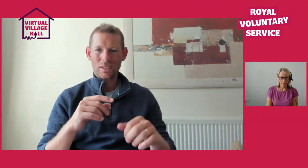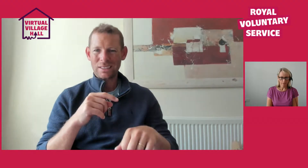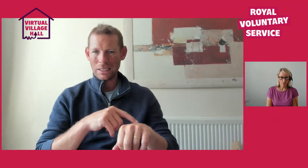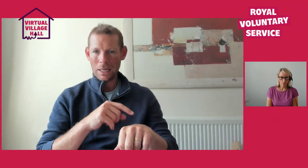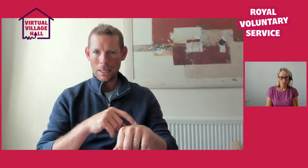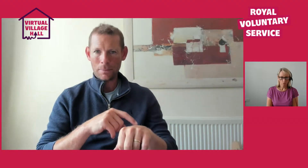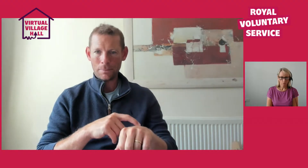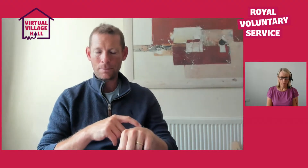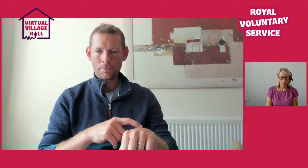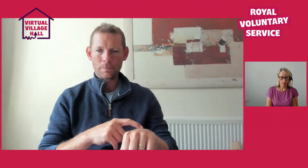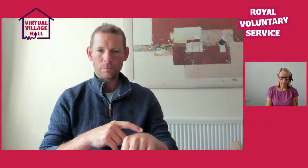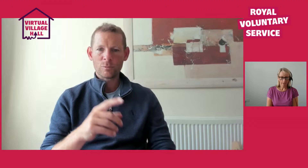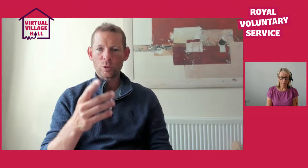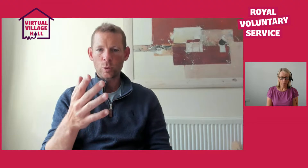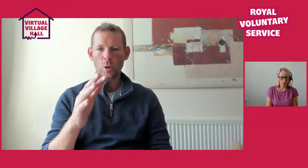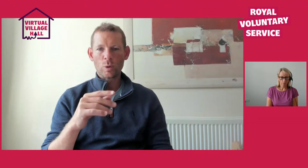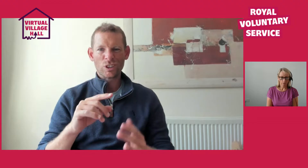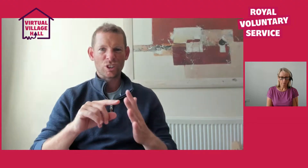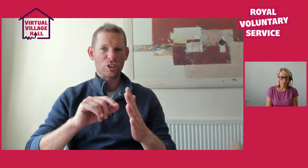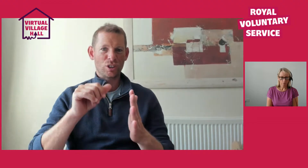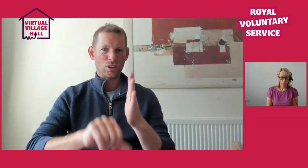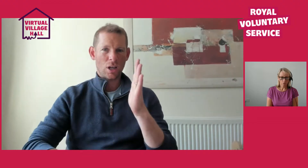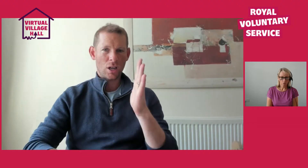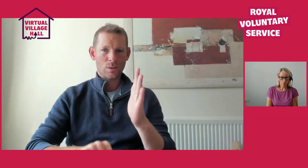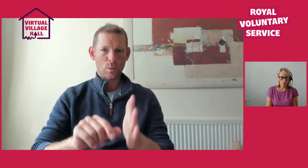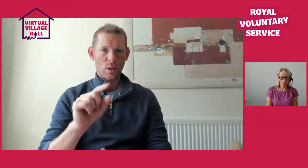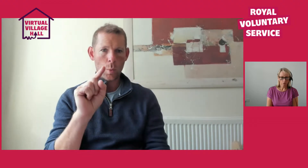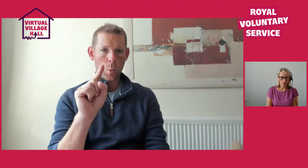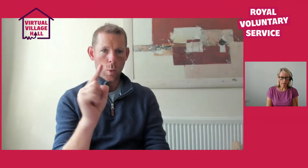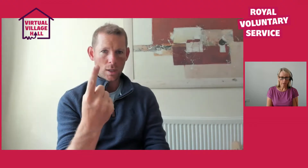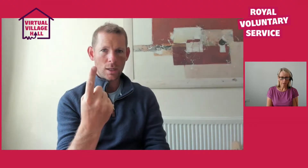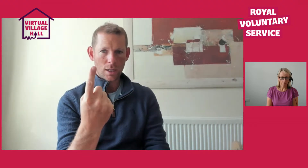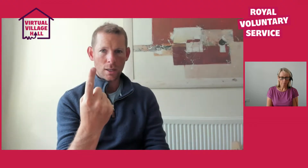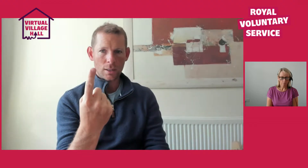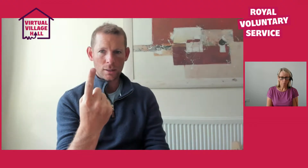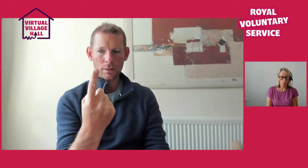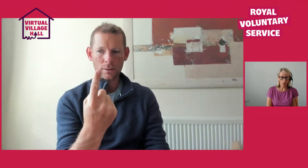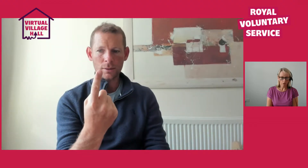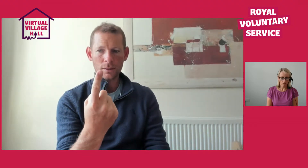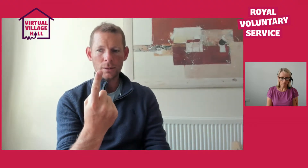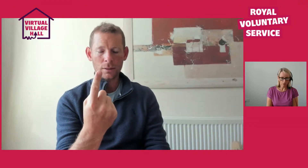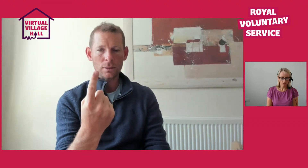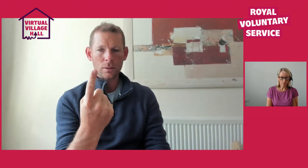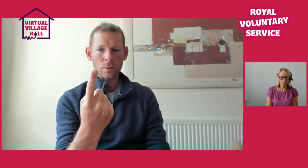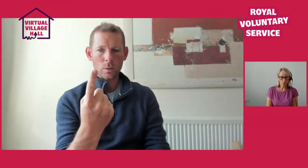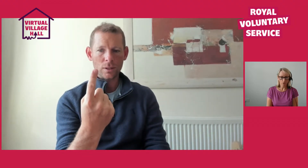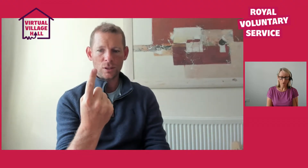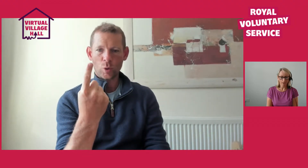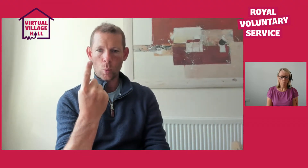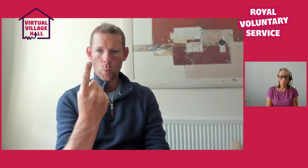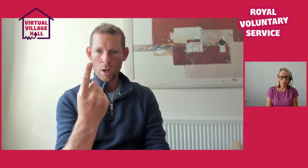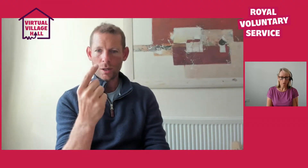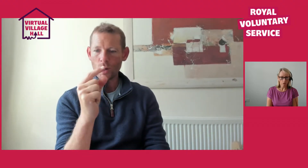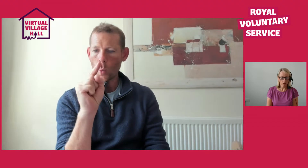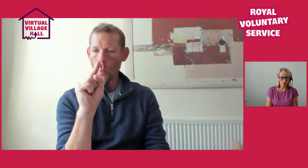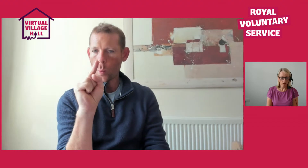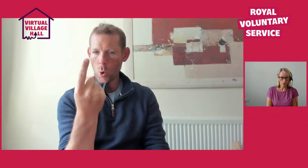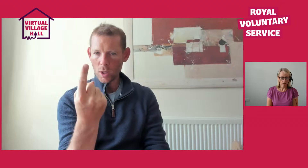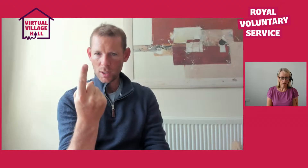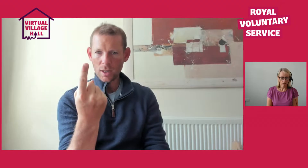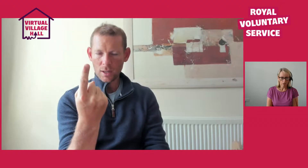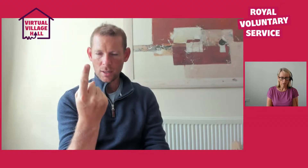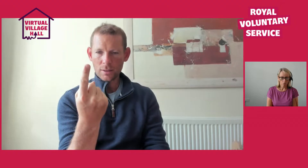point. So again, we will focus on 1 o'clock. So if we're starting at 1